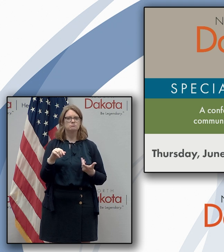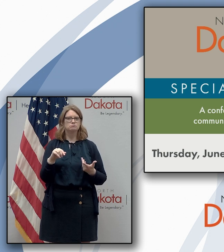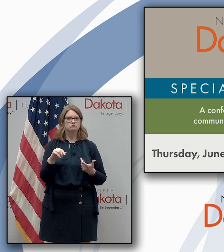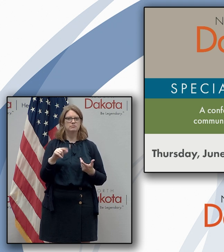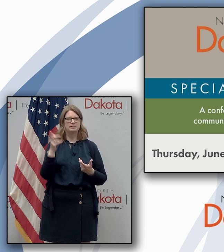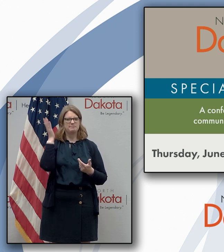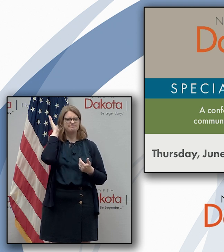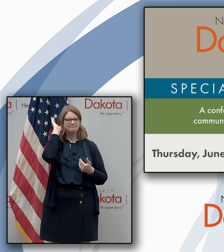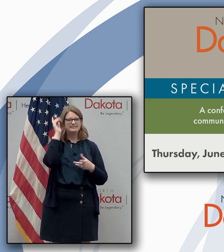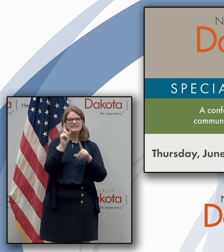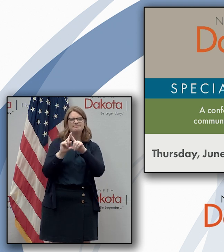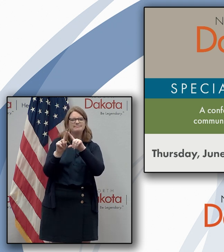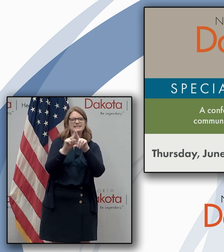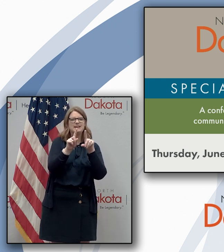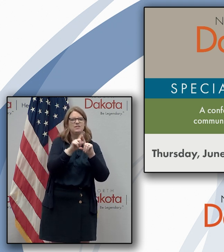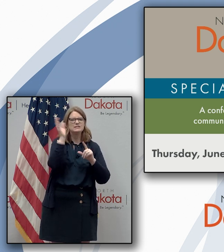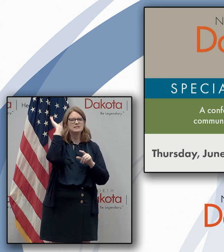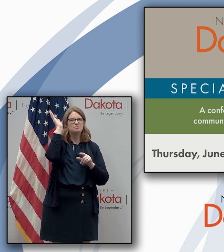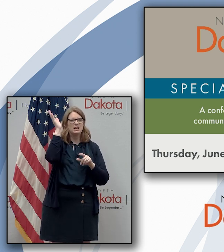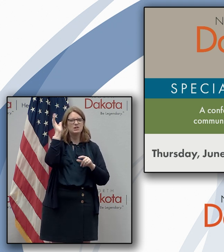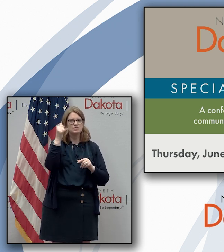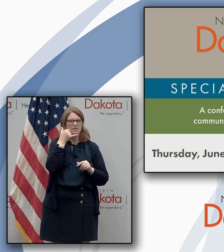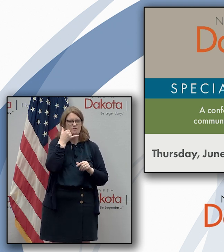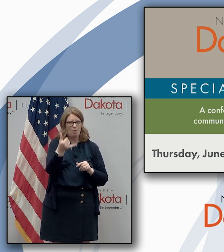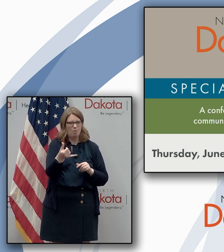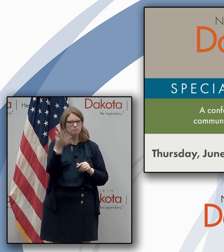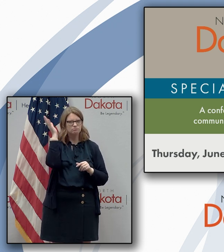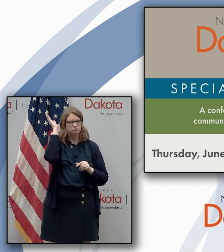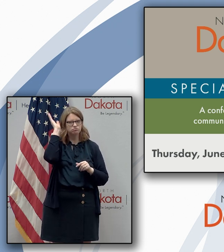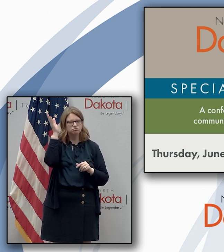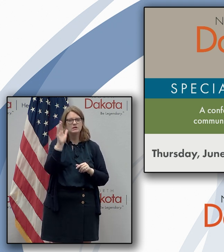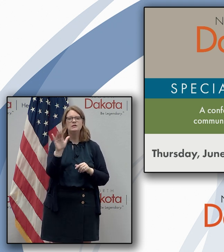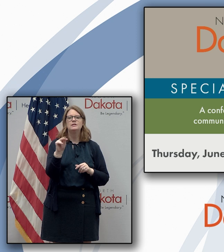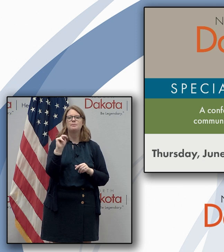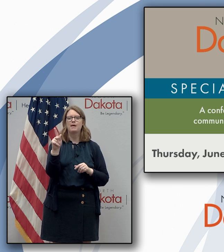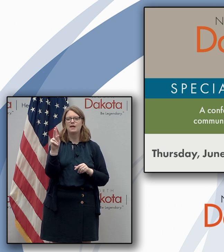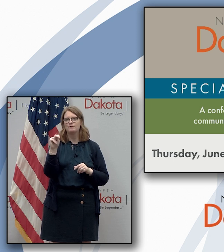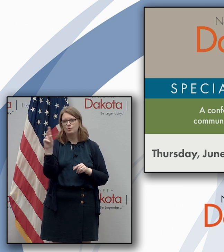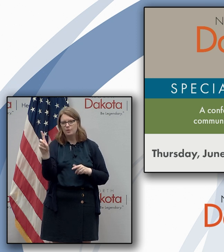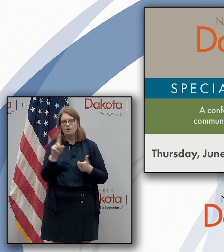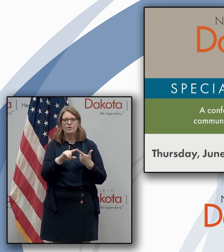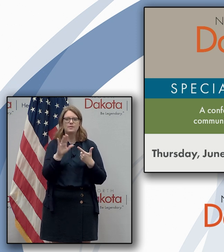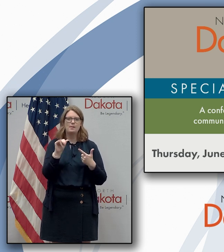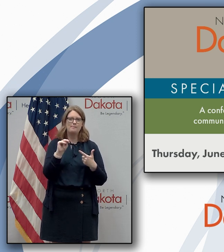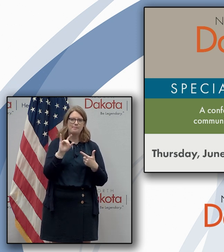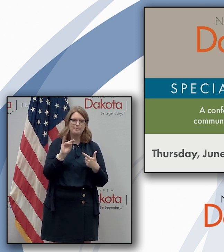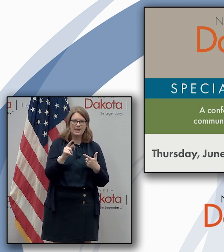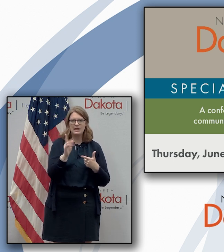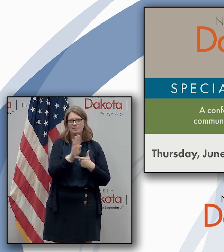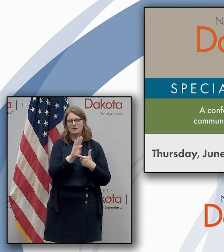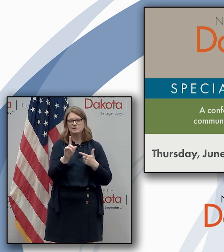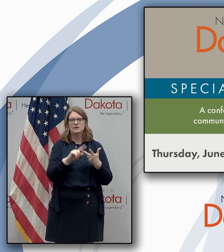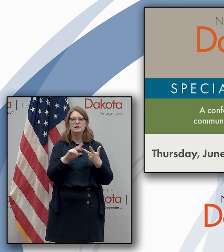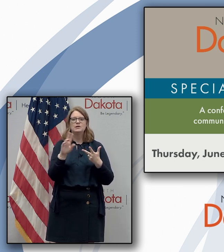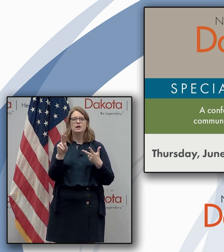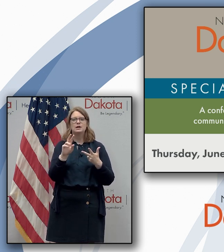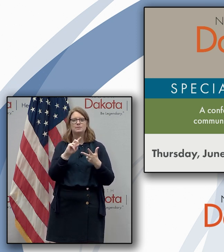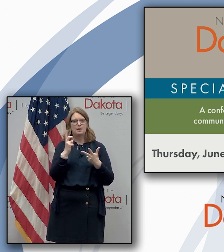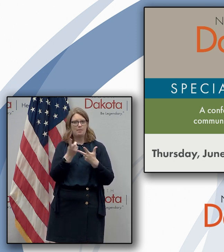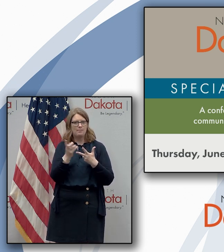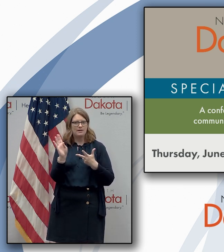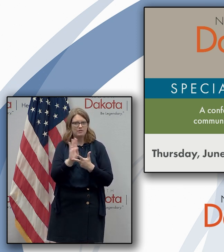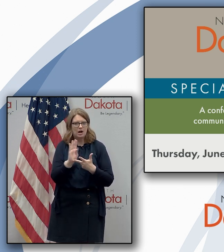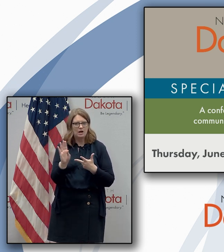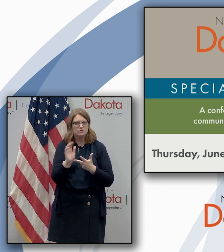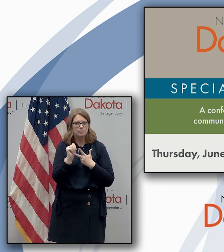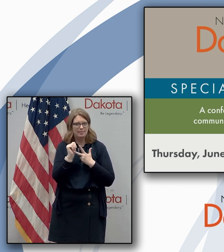be speakers on there from I'm sure the Bank of North Dakota, the banking industry, from the Department of Commerce will help lead that.